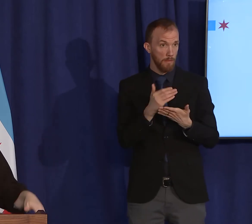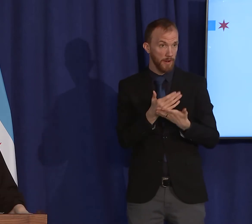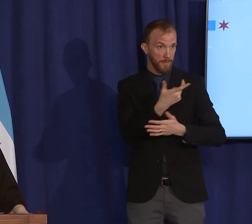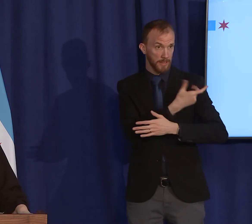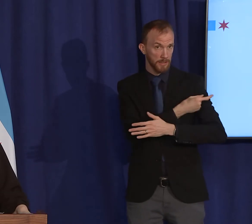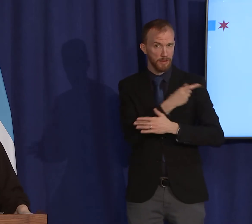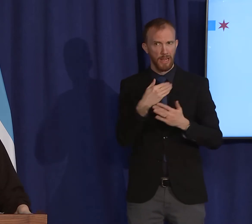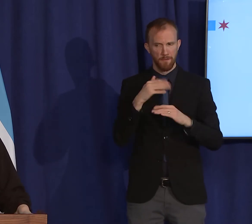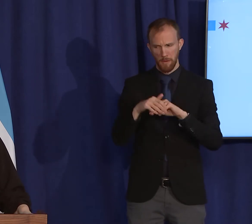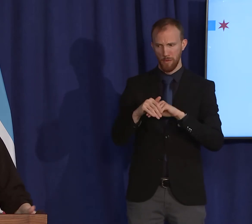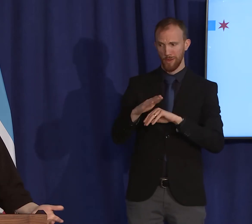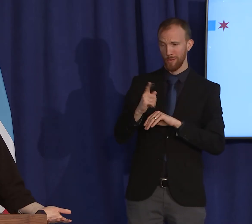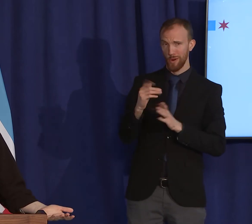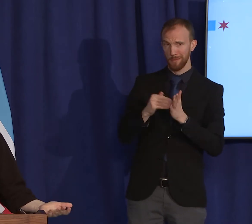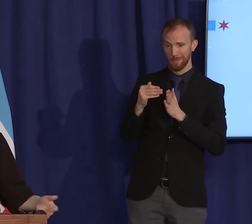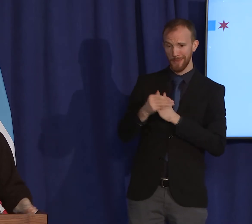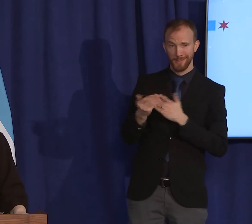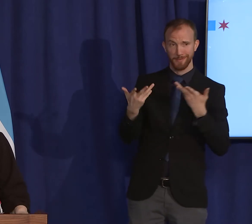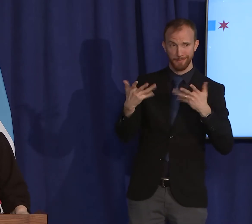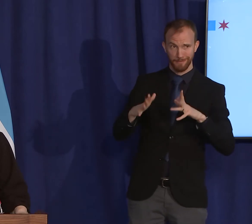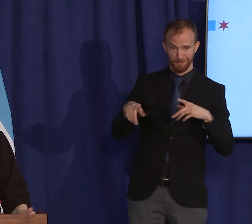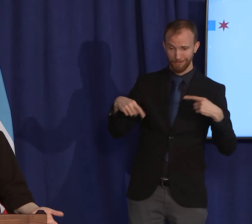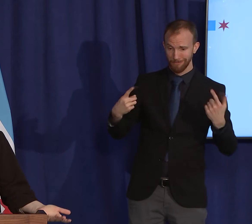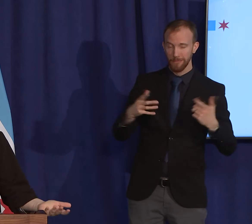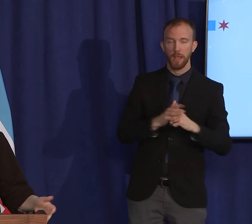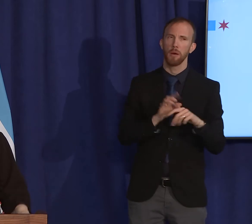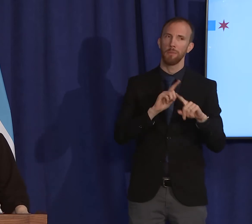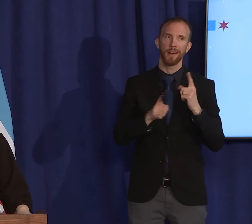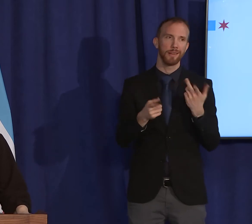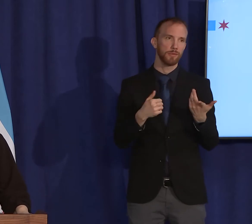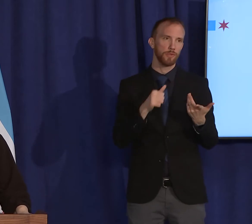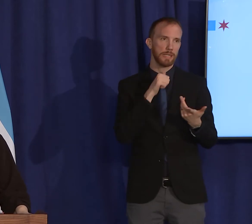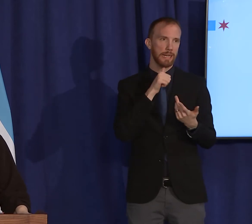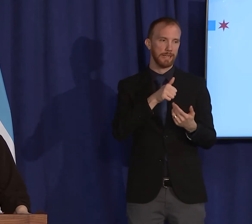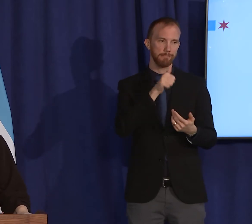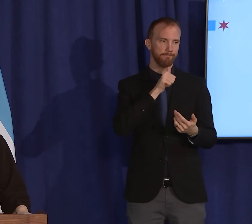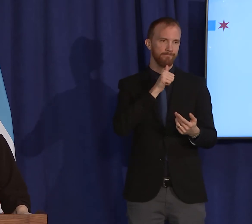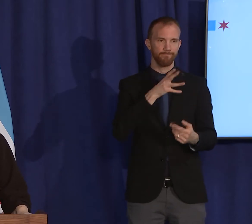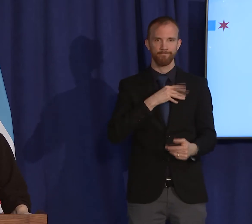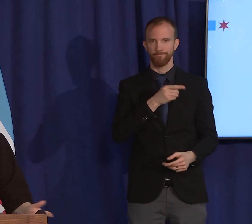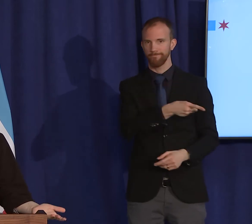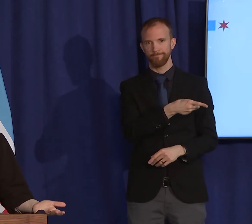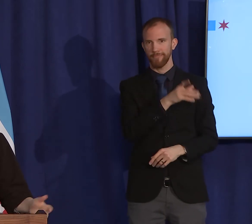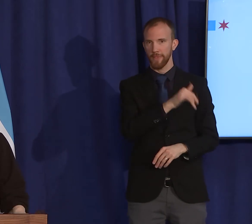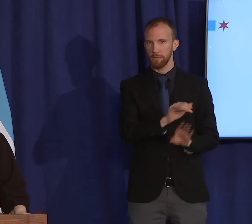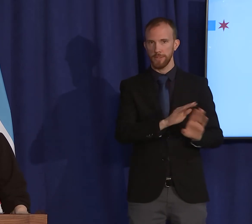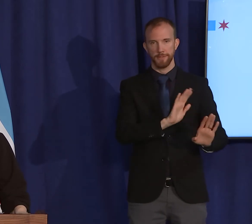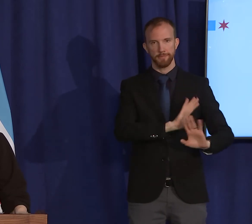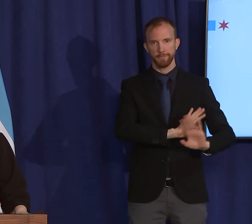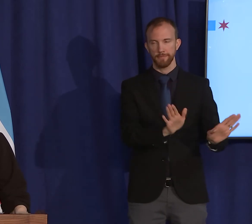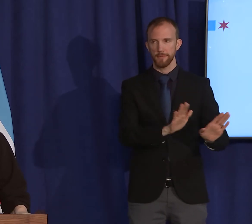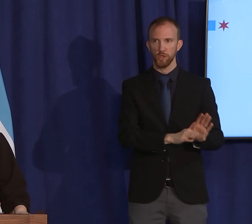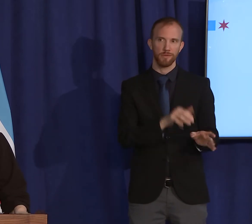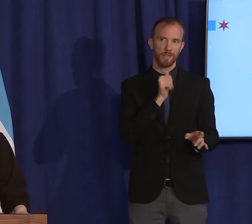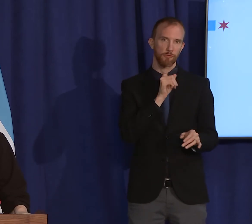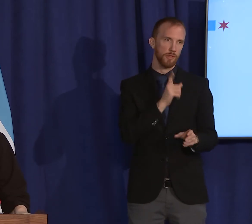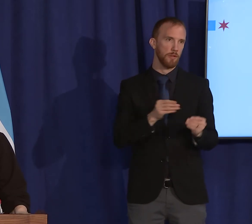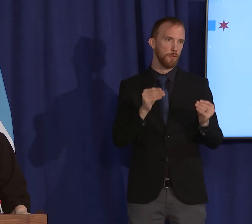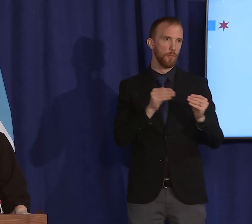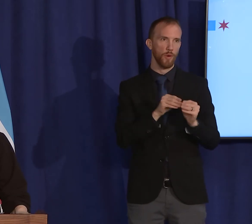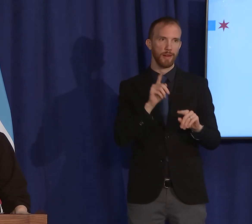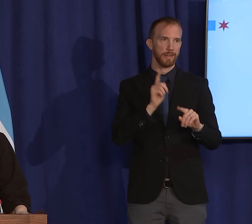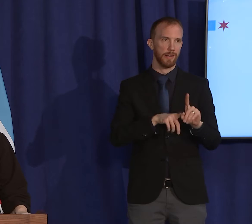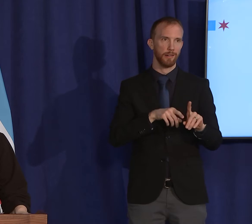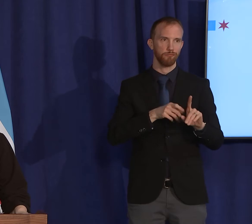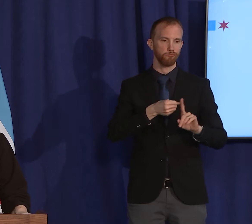than 1 million that have been done, but it is just not what we're going to tolerate here. And so I don't really have much more to say about that, except that they